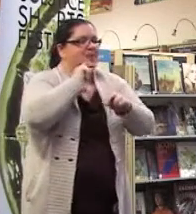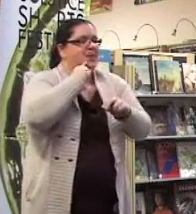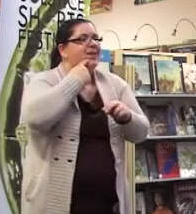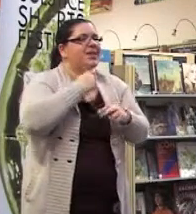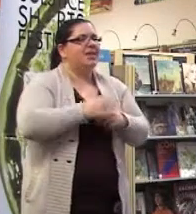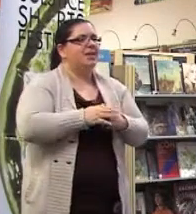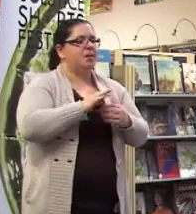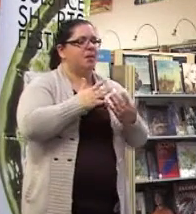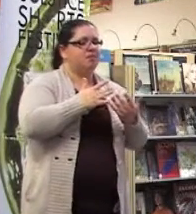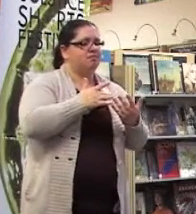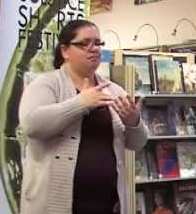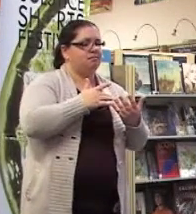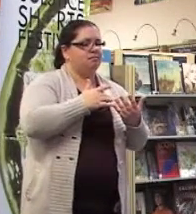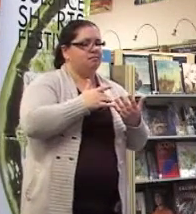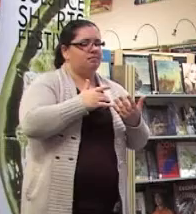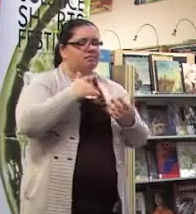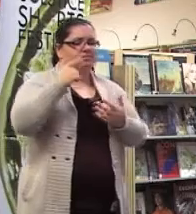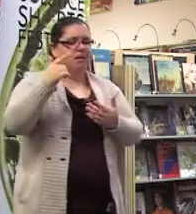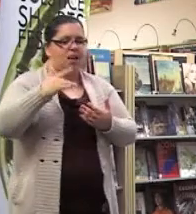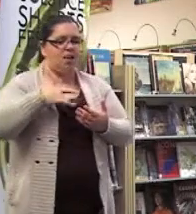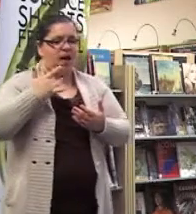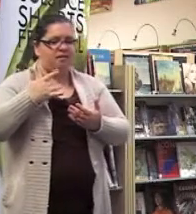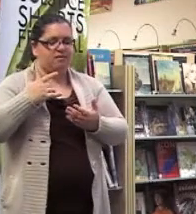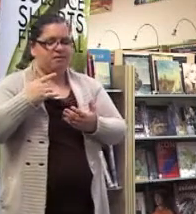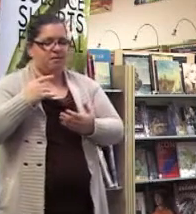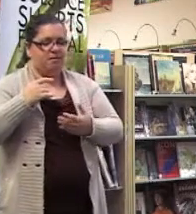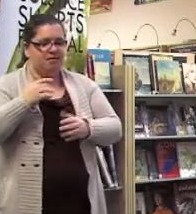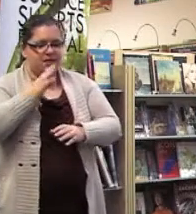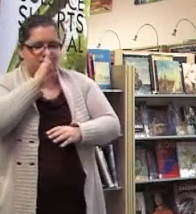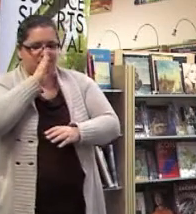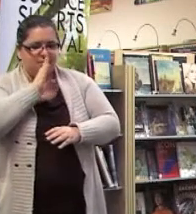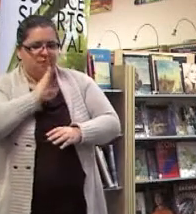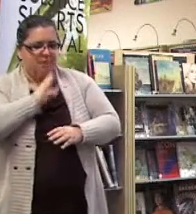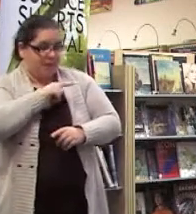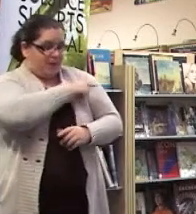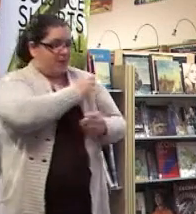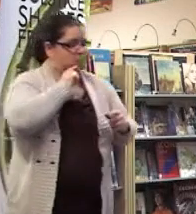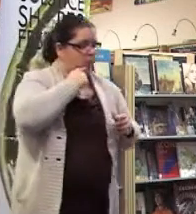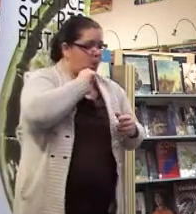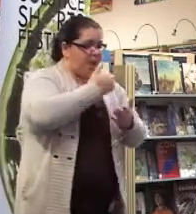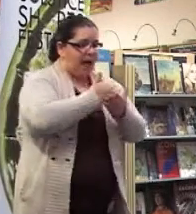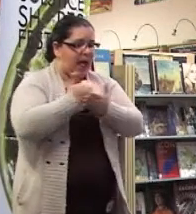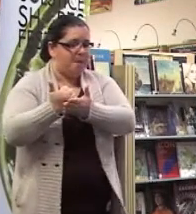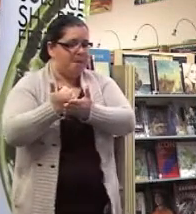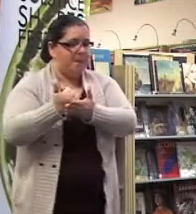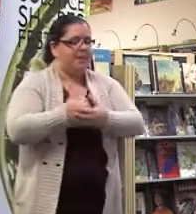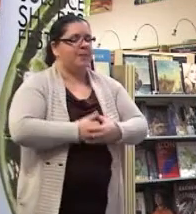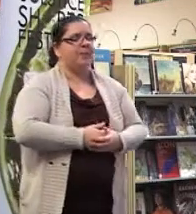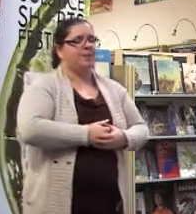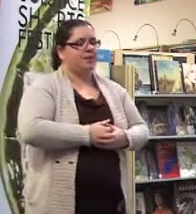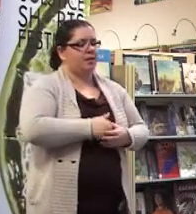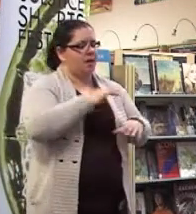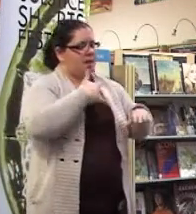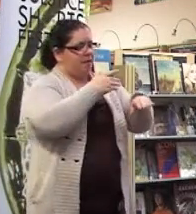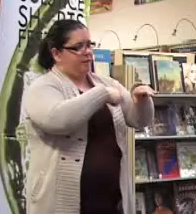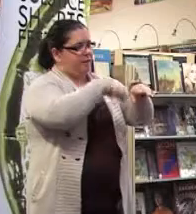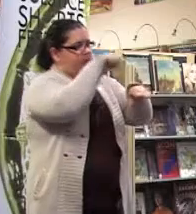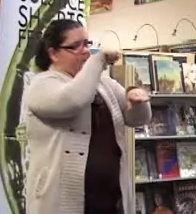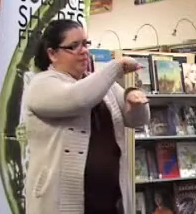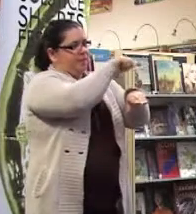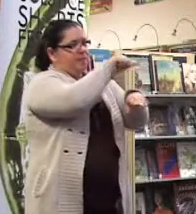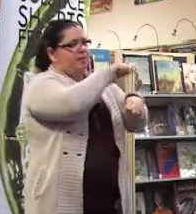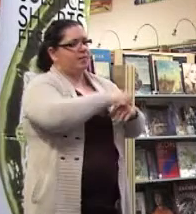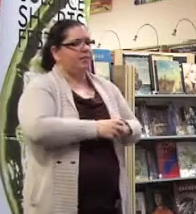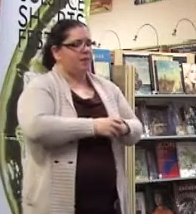it might counteract the bitterness which had begun to seep into our lives like a poison. The living room directly above the shop had a thick,